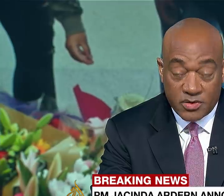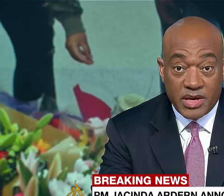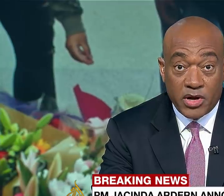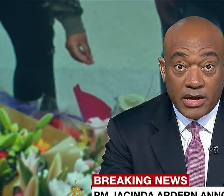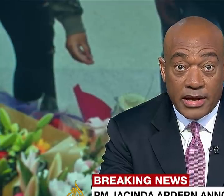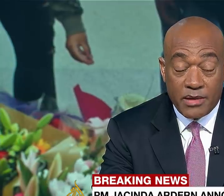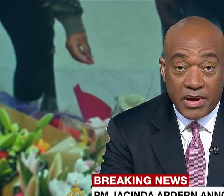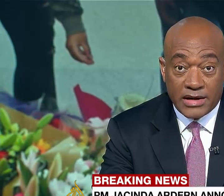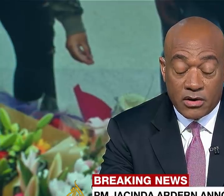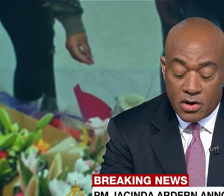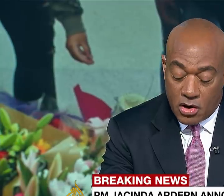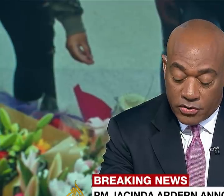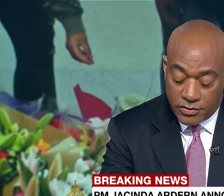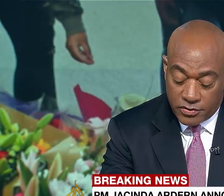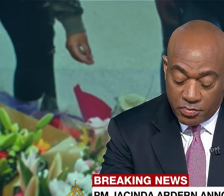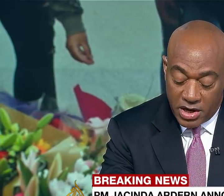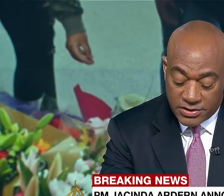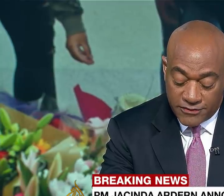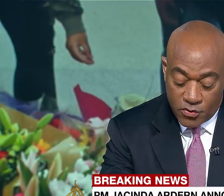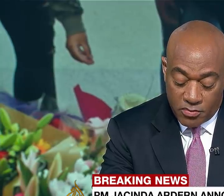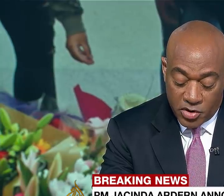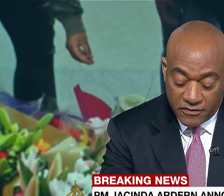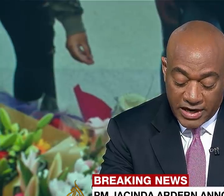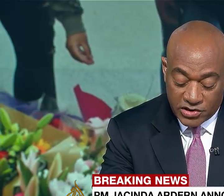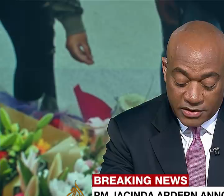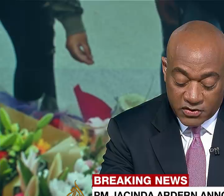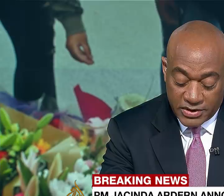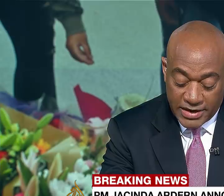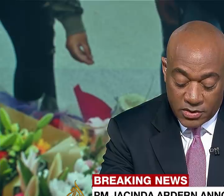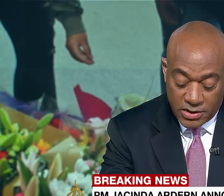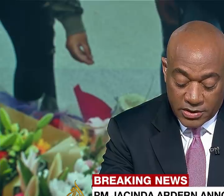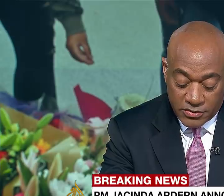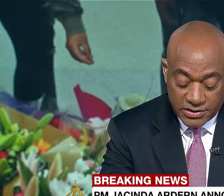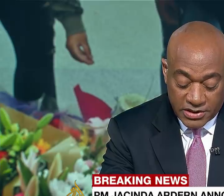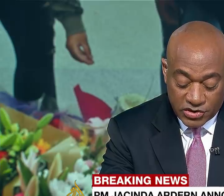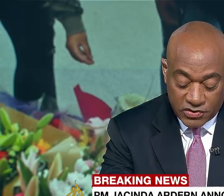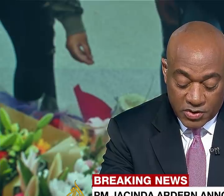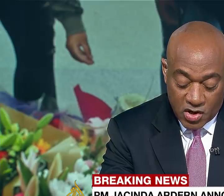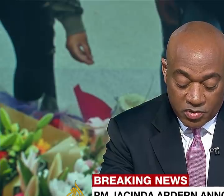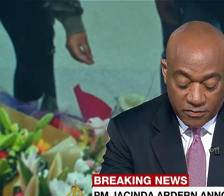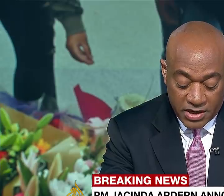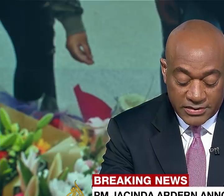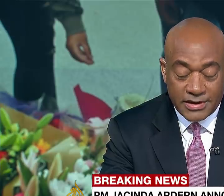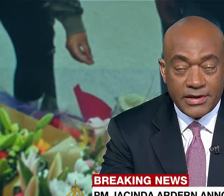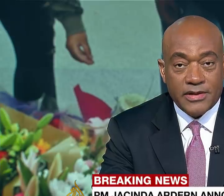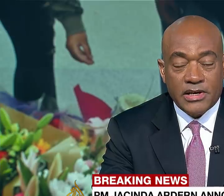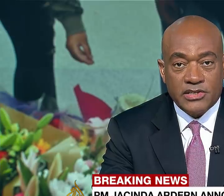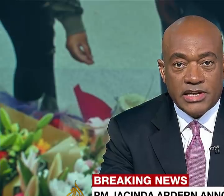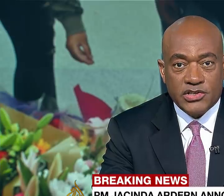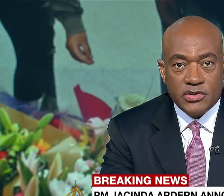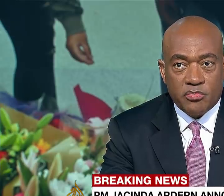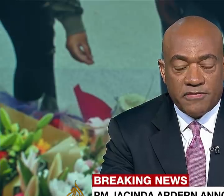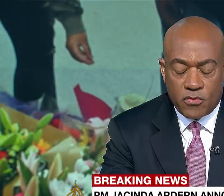magazines. And there'll also be a ban on parts for modification. And this will now go to discussions with the hope of passing